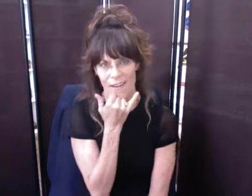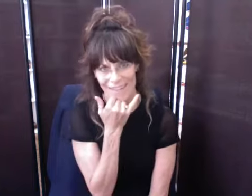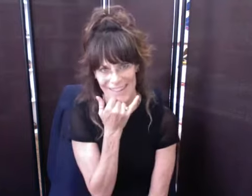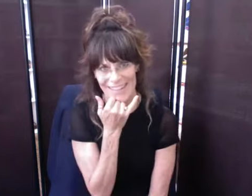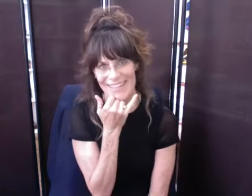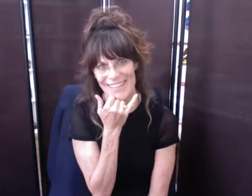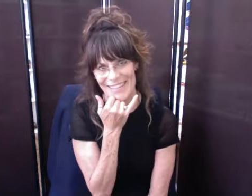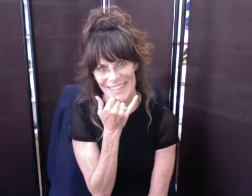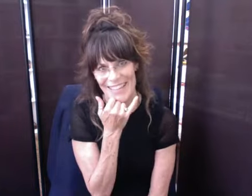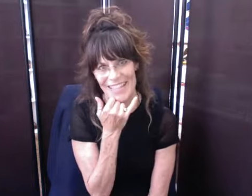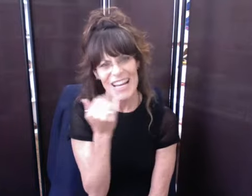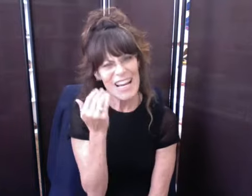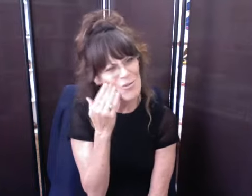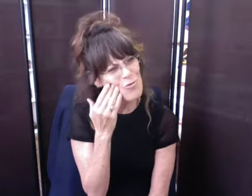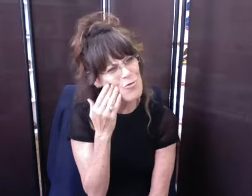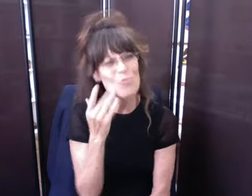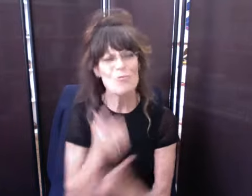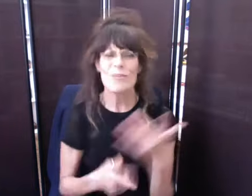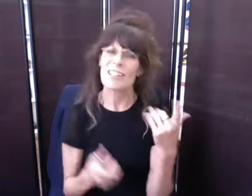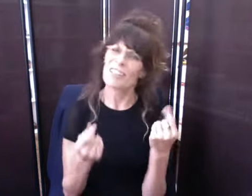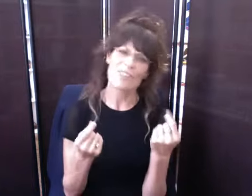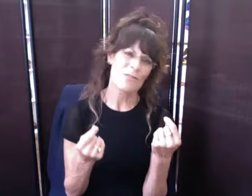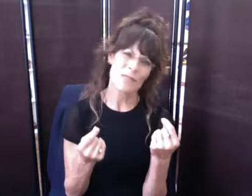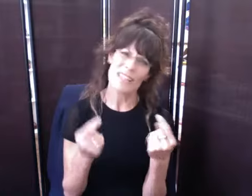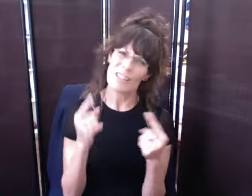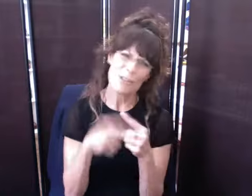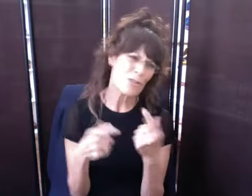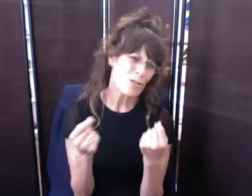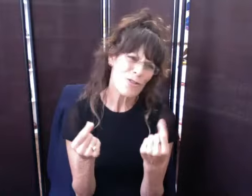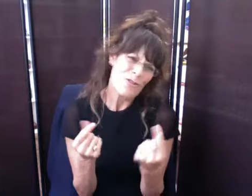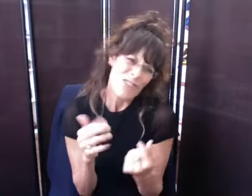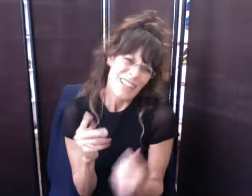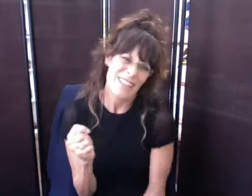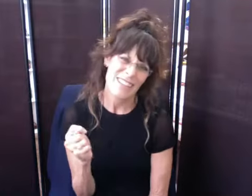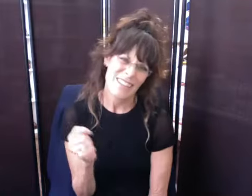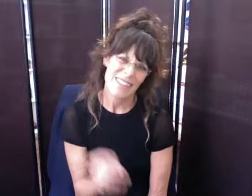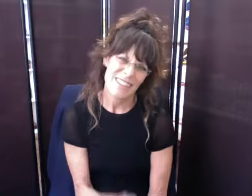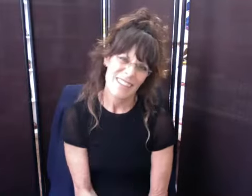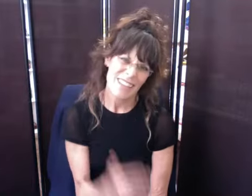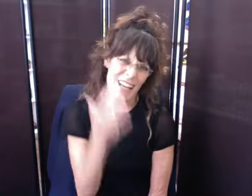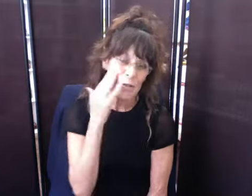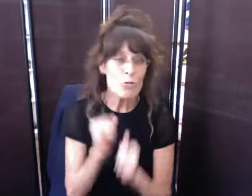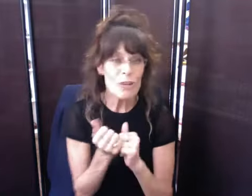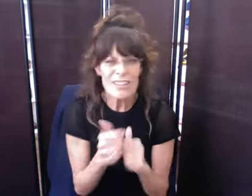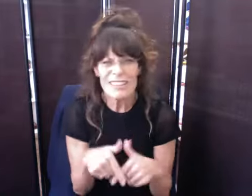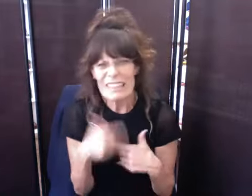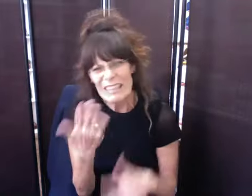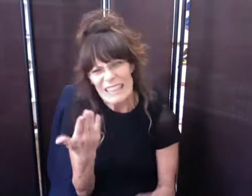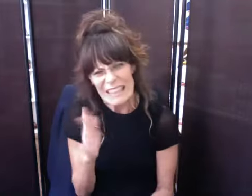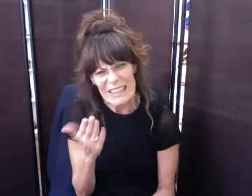So I knew what to do, I just couldn't pull it off. I knew how to live, sort of, but